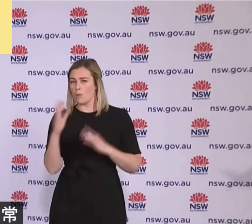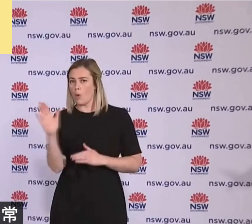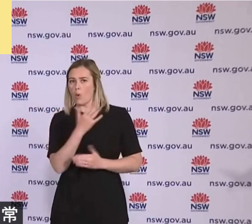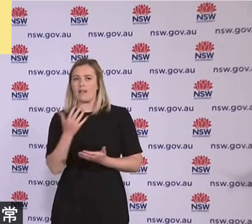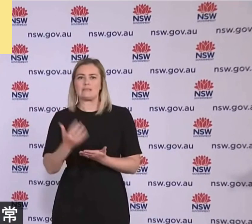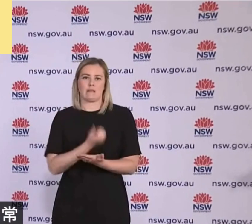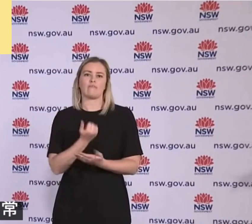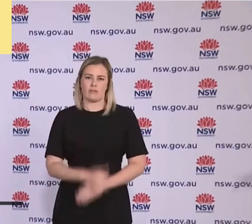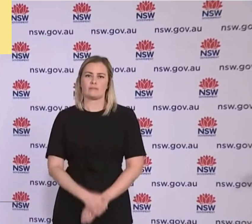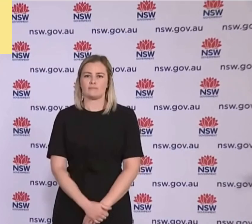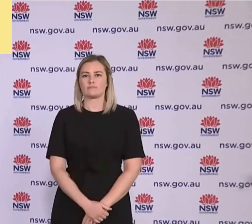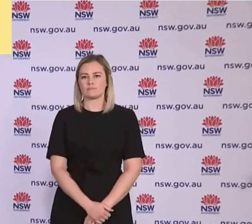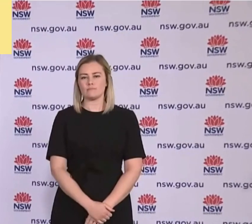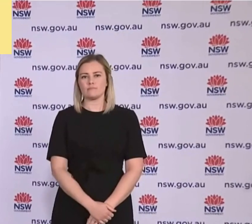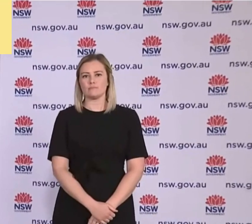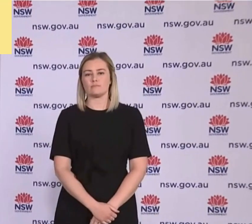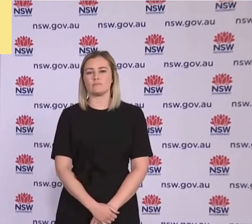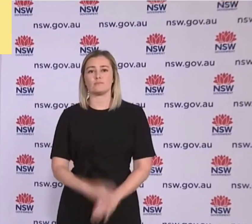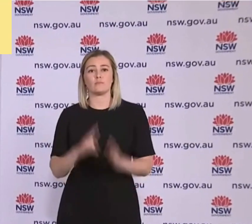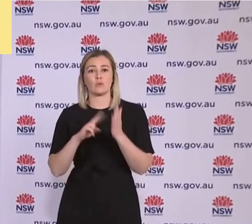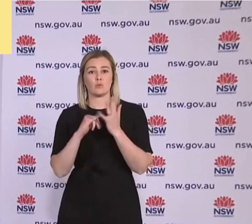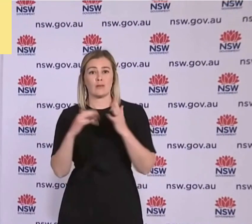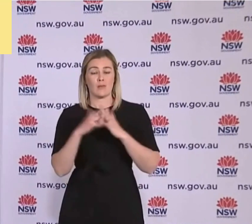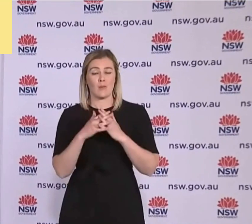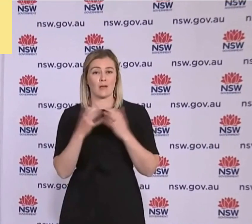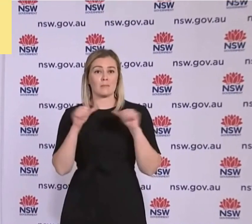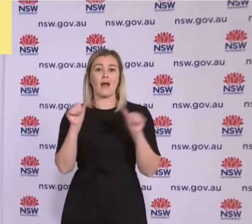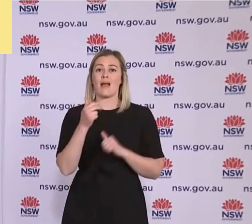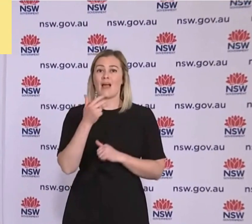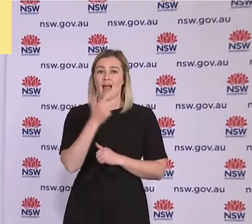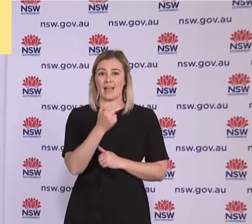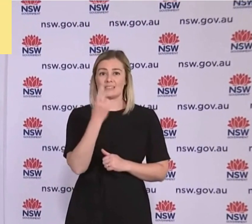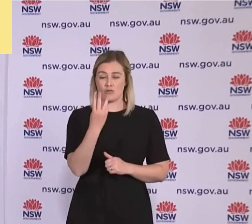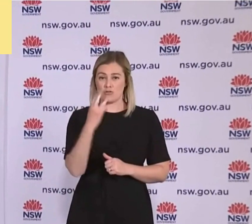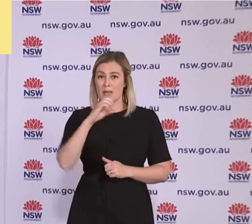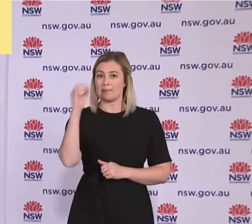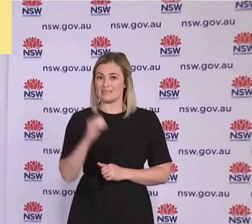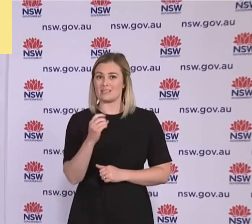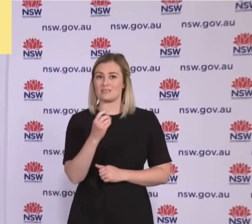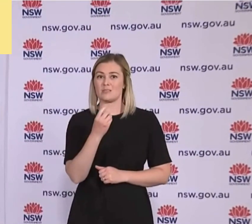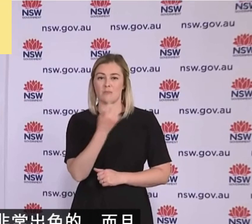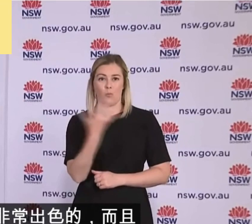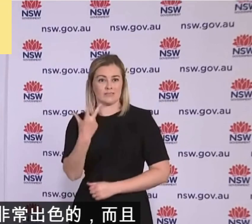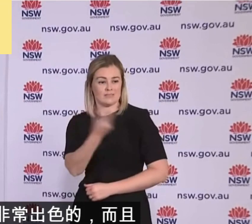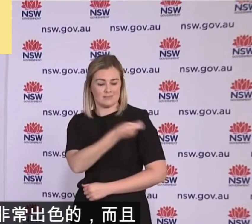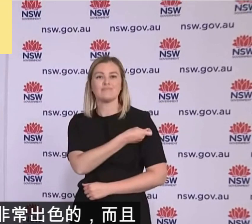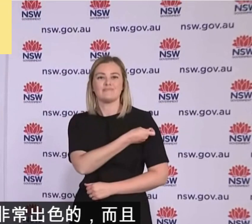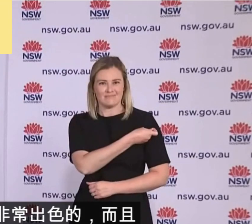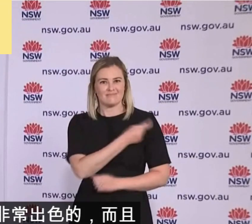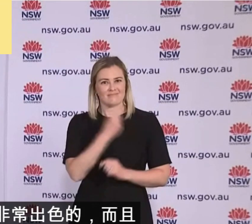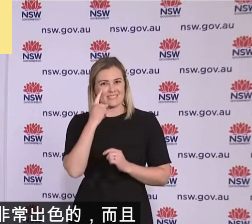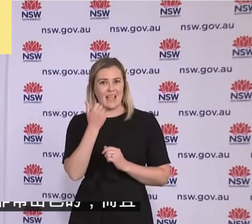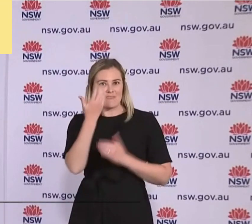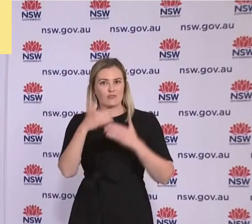difficult time. Pleasingly, in New South Wales, we've reached 83% of our first dose vaccinations, which is outstanding, and that figure keeps going